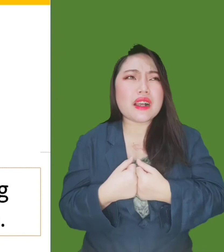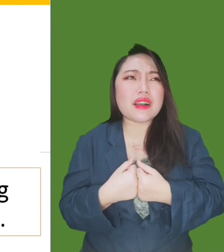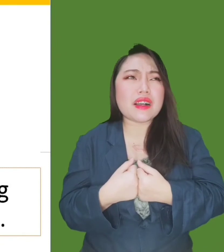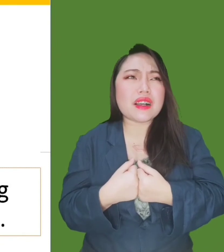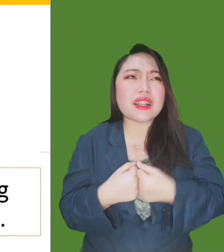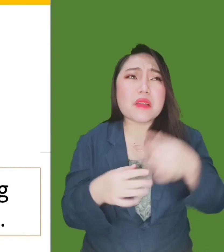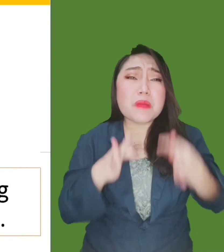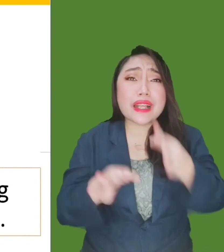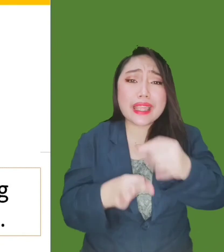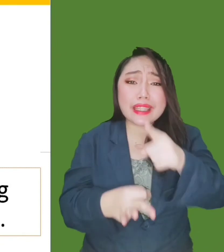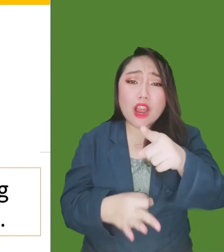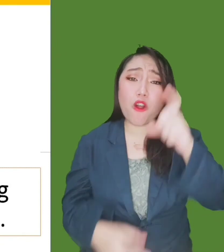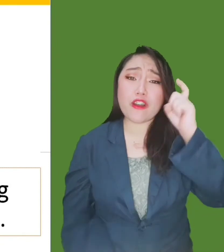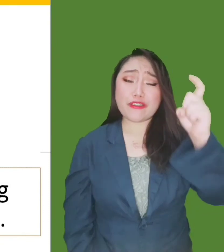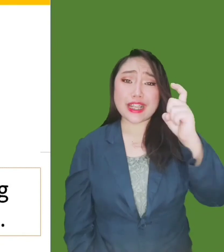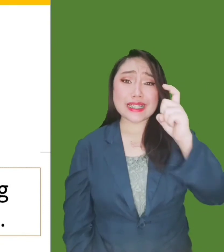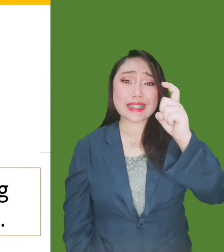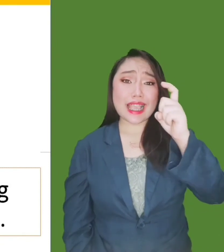So,